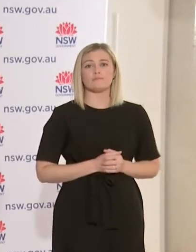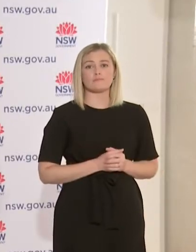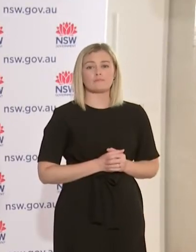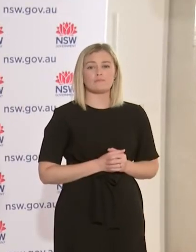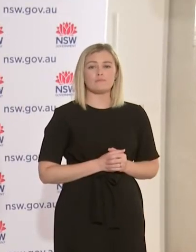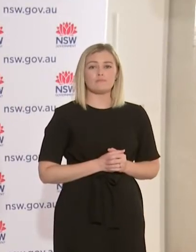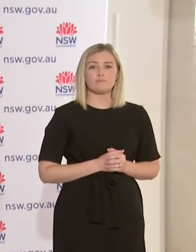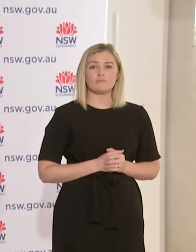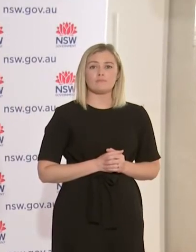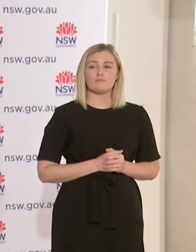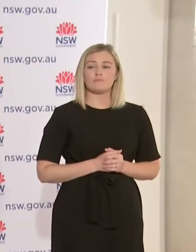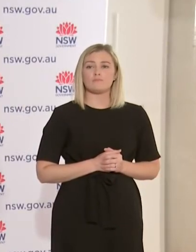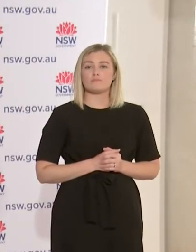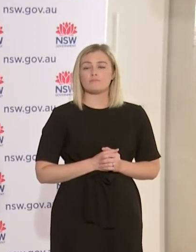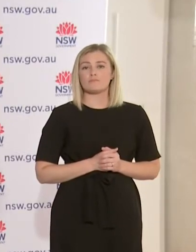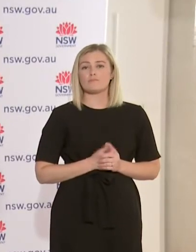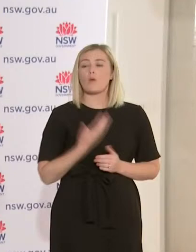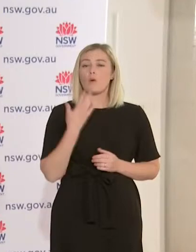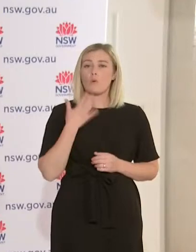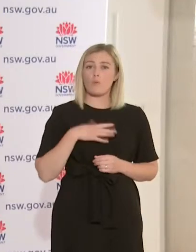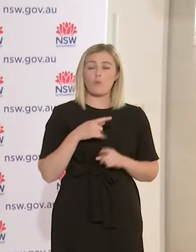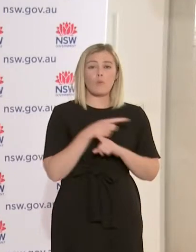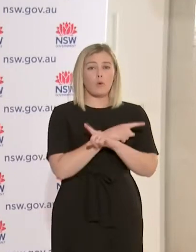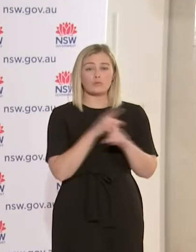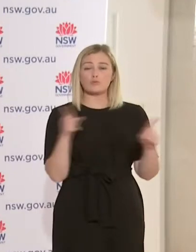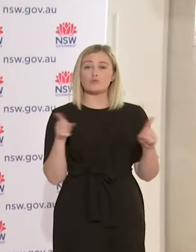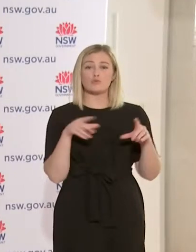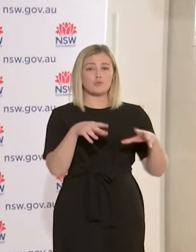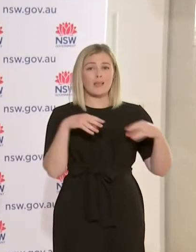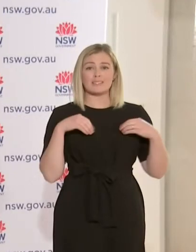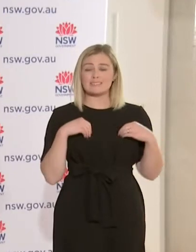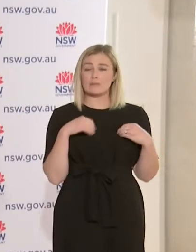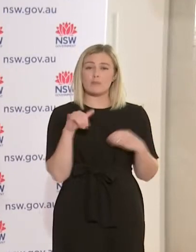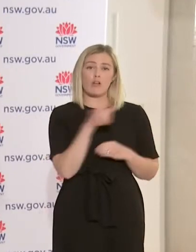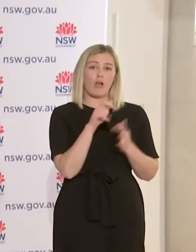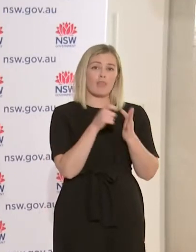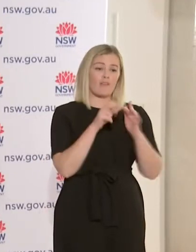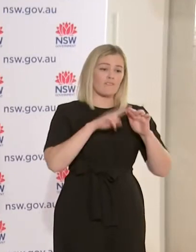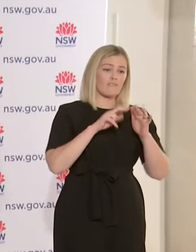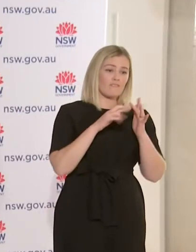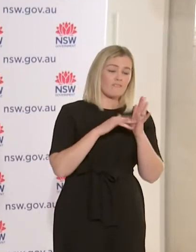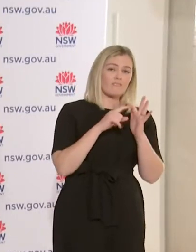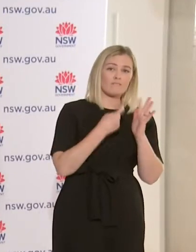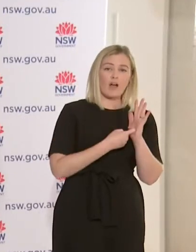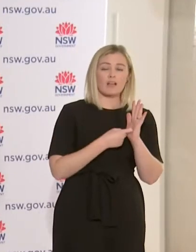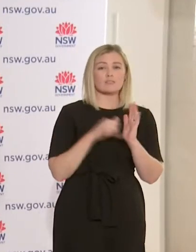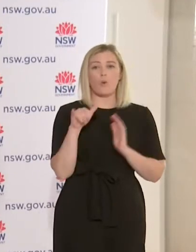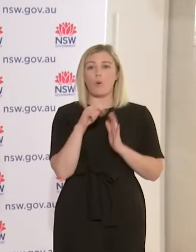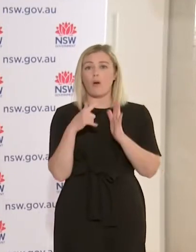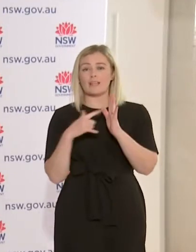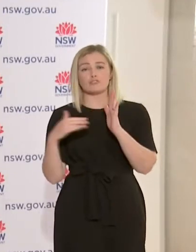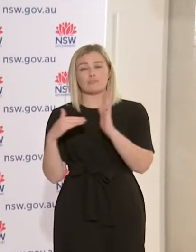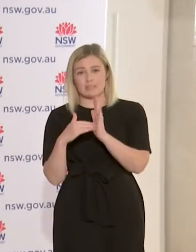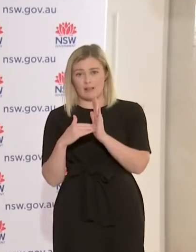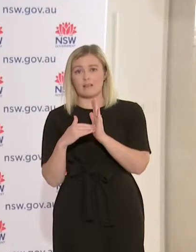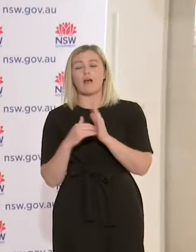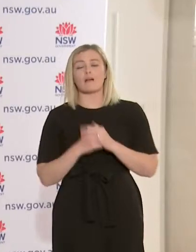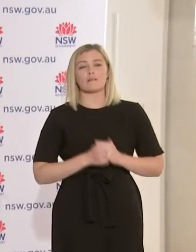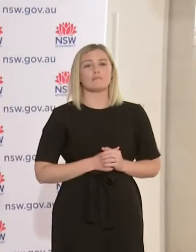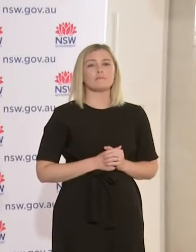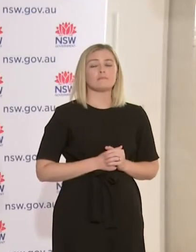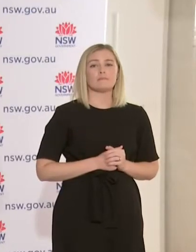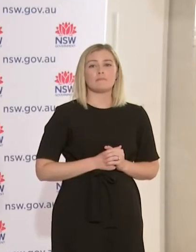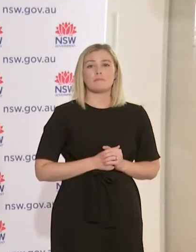urging people to just keep open all their options. And but please, another message, cancel your booking if